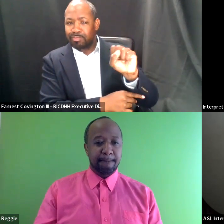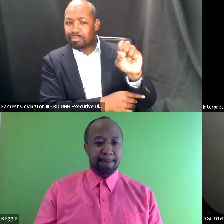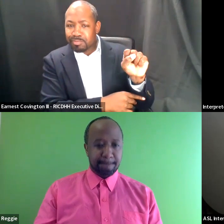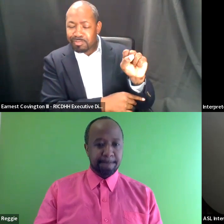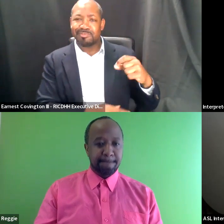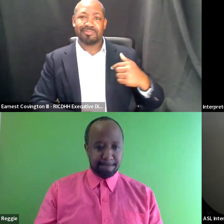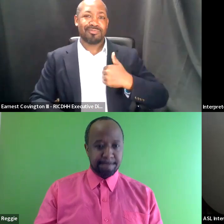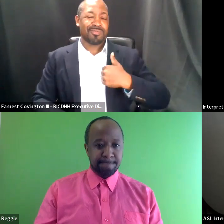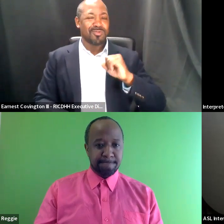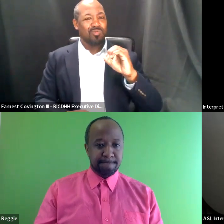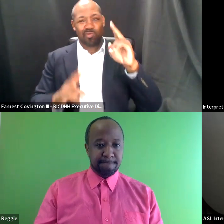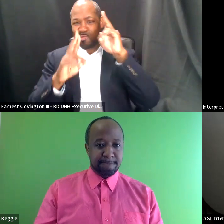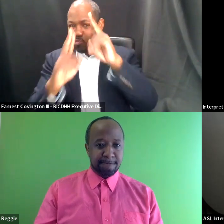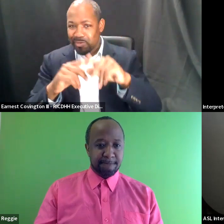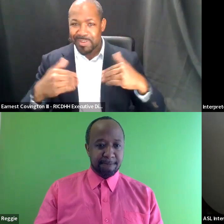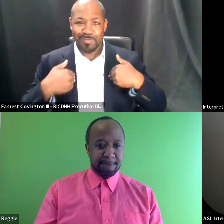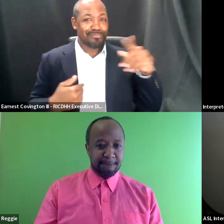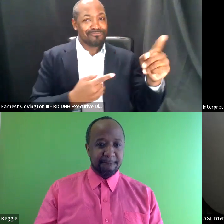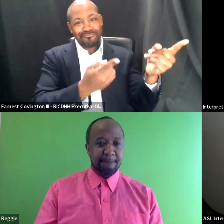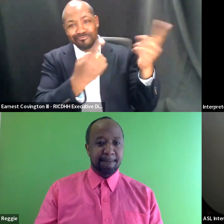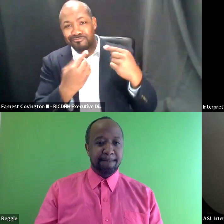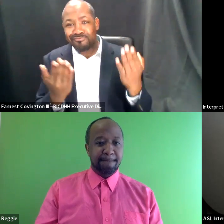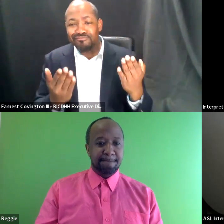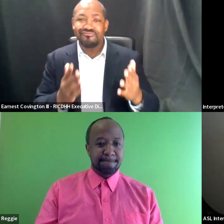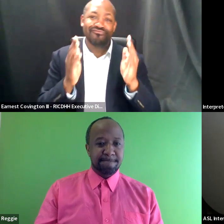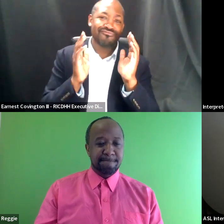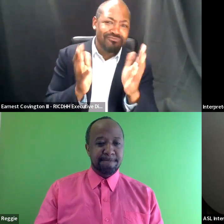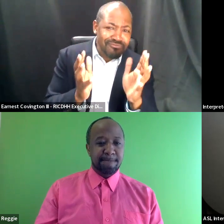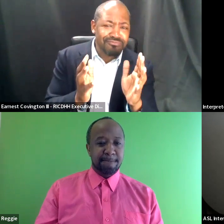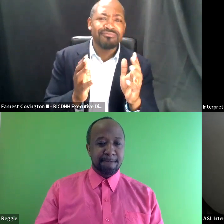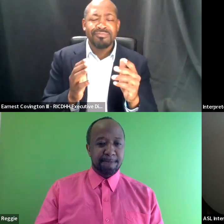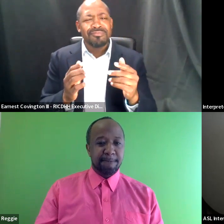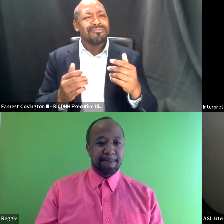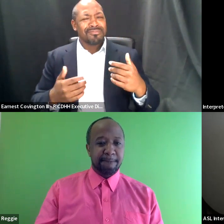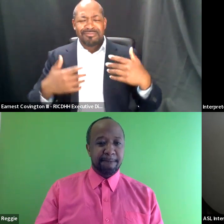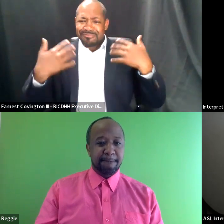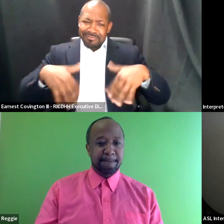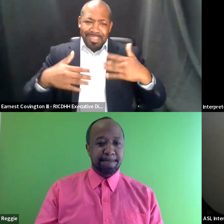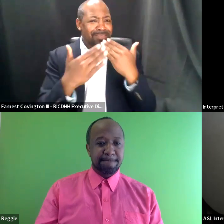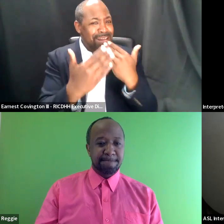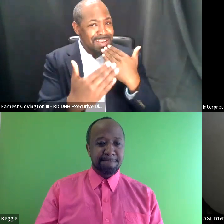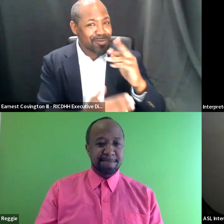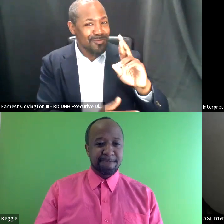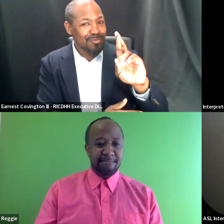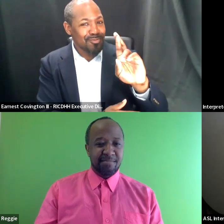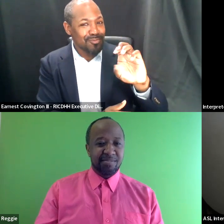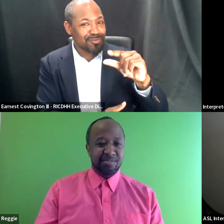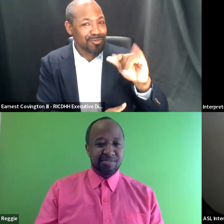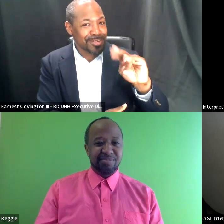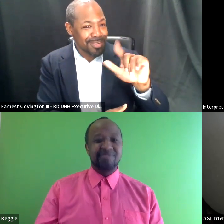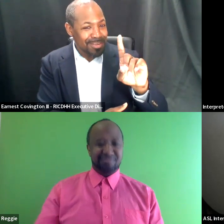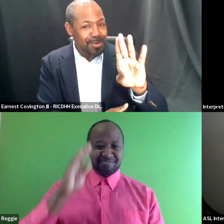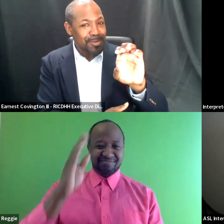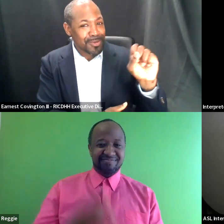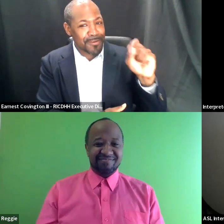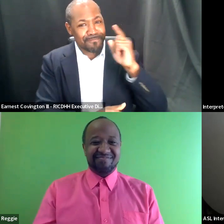His name is Reginald Bess. It's such an honor to have him join us for this conversation. And